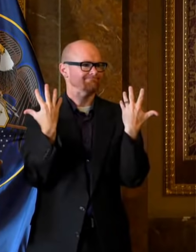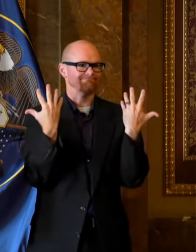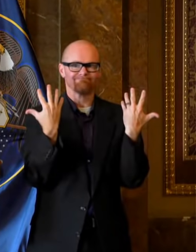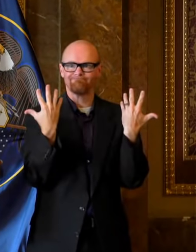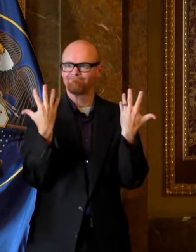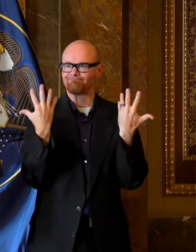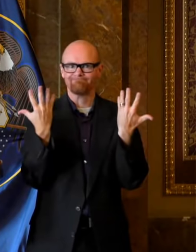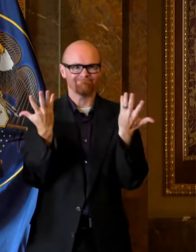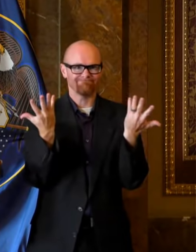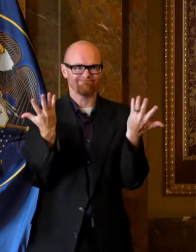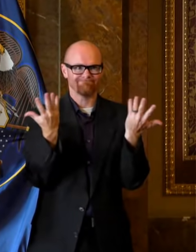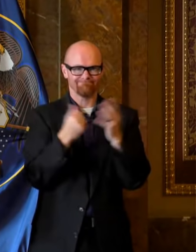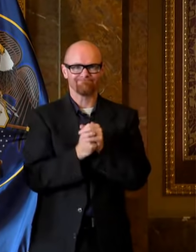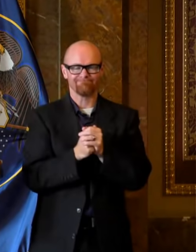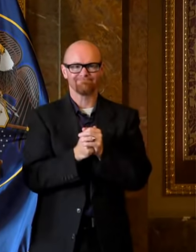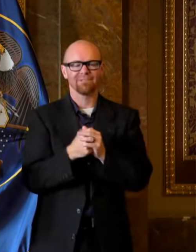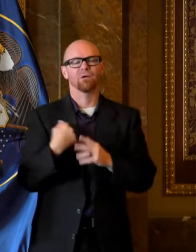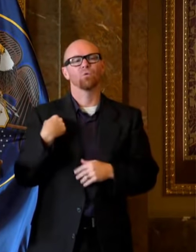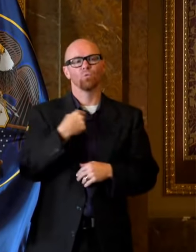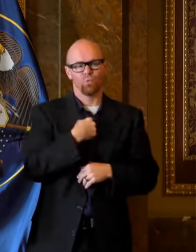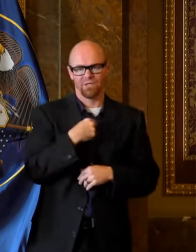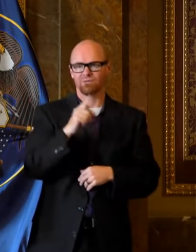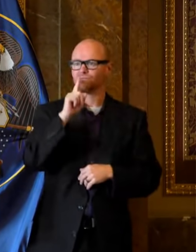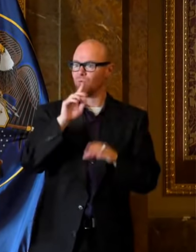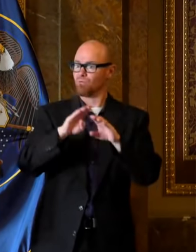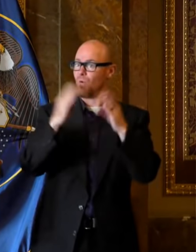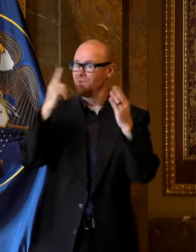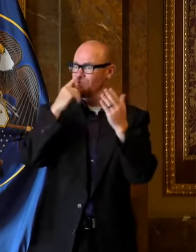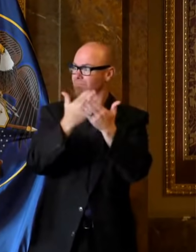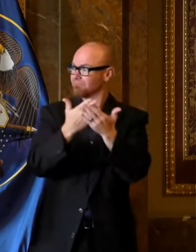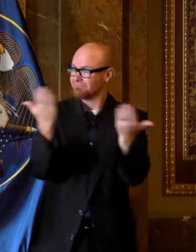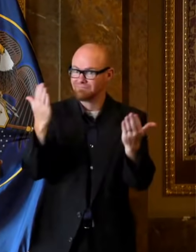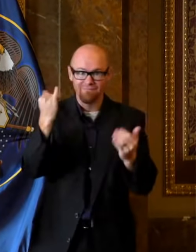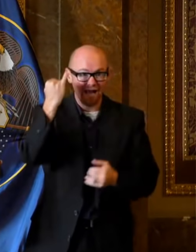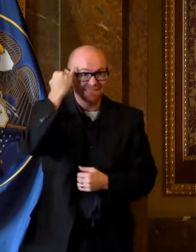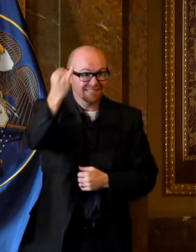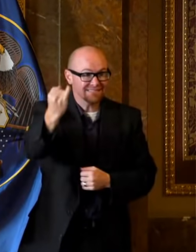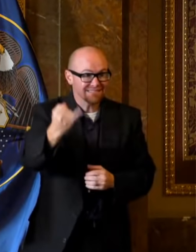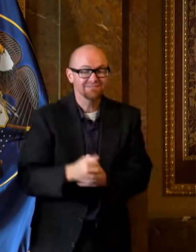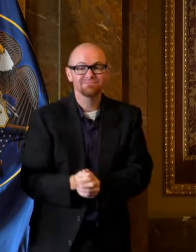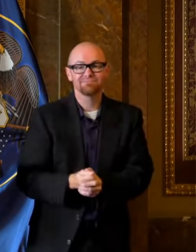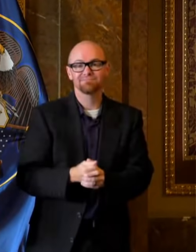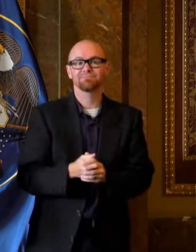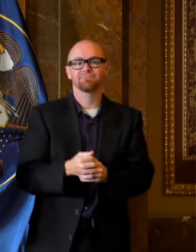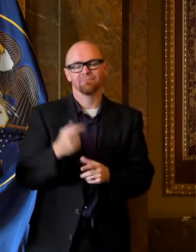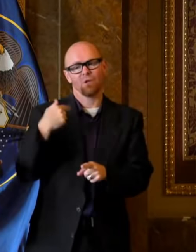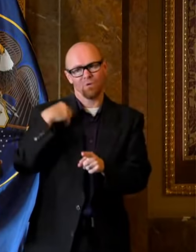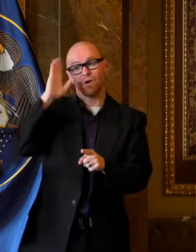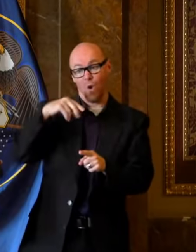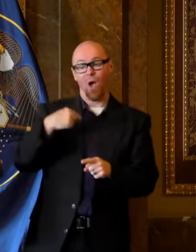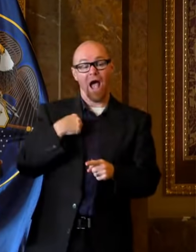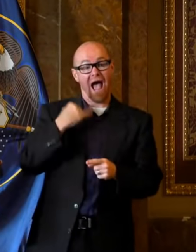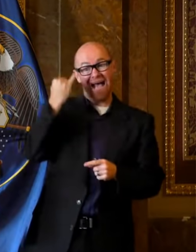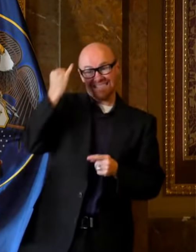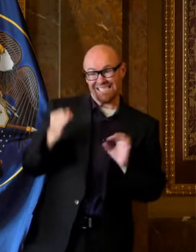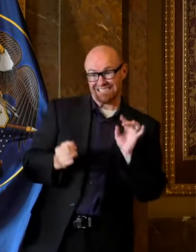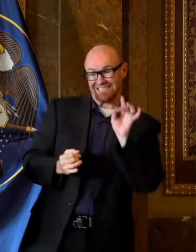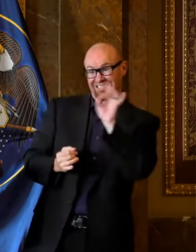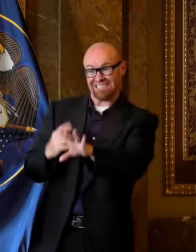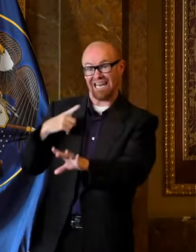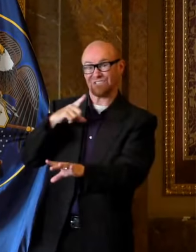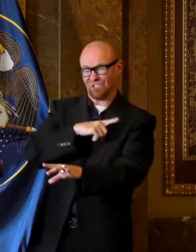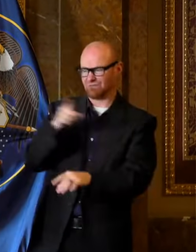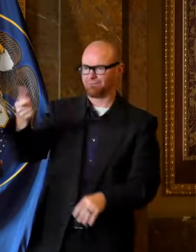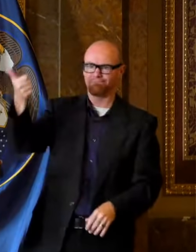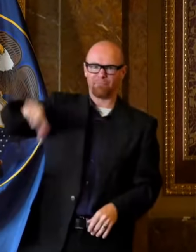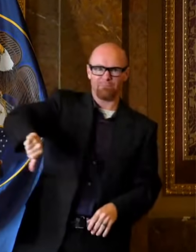So we're open to ideas. We know they've rejected some of ours, and so I'm anxious